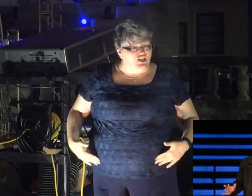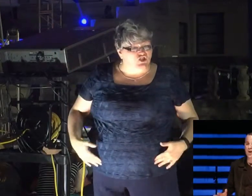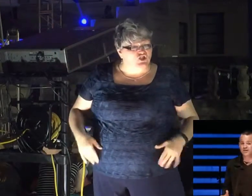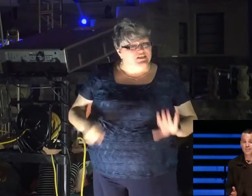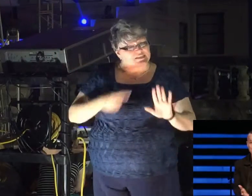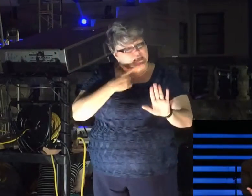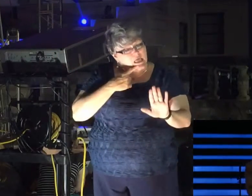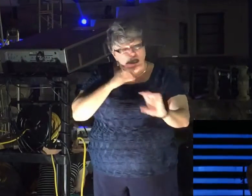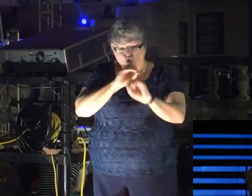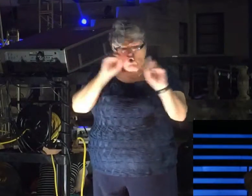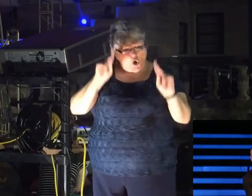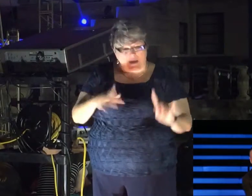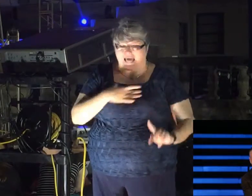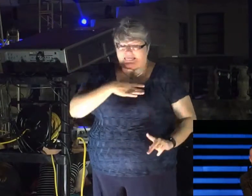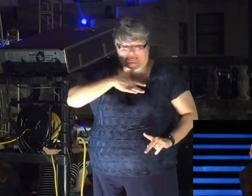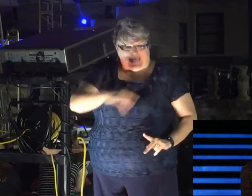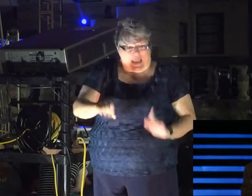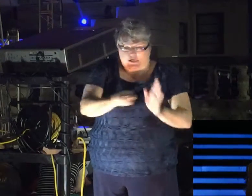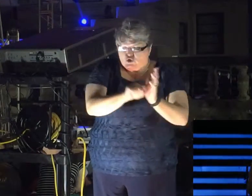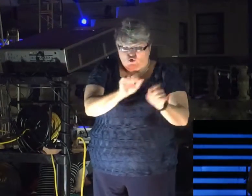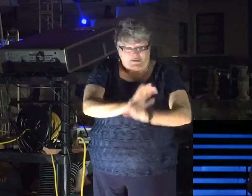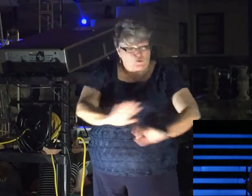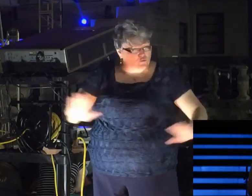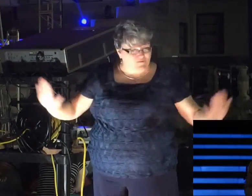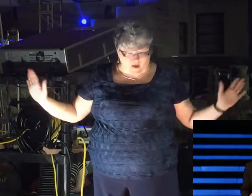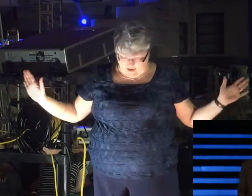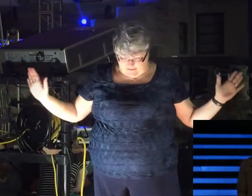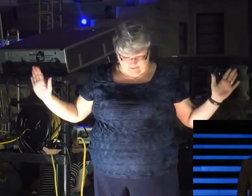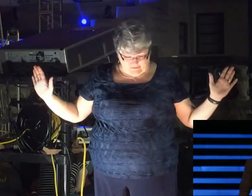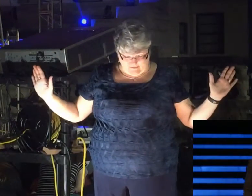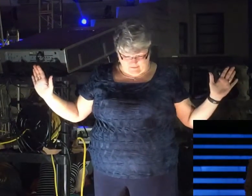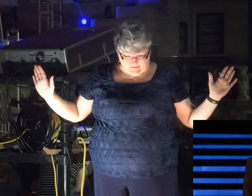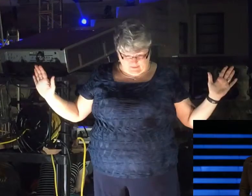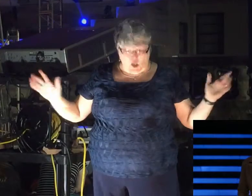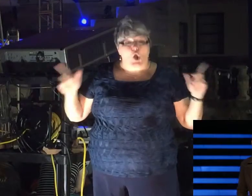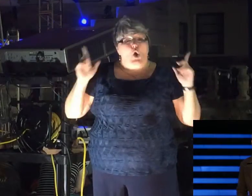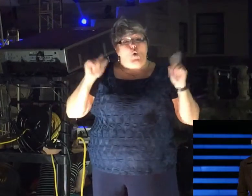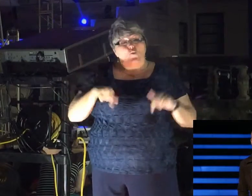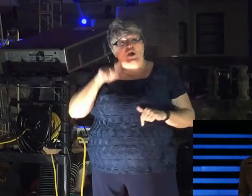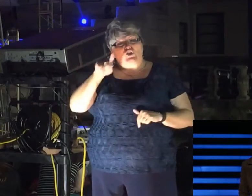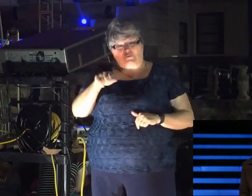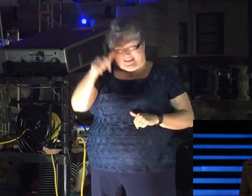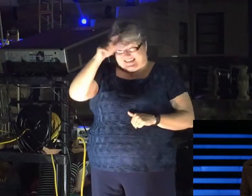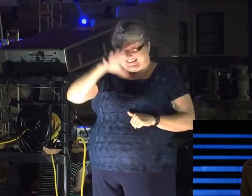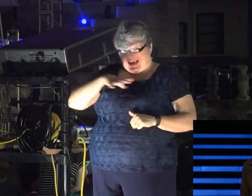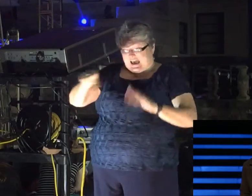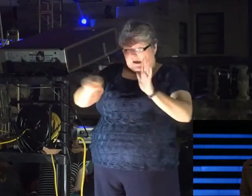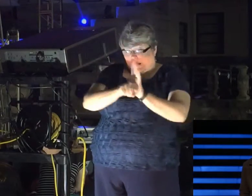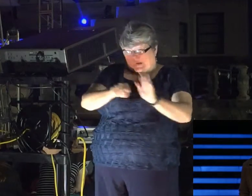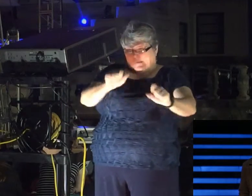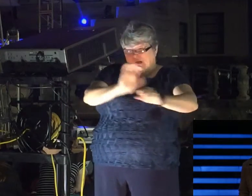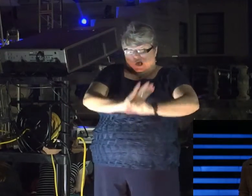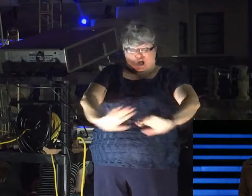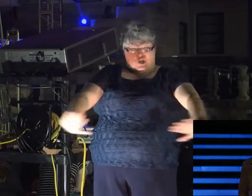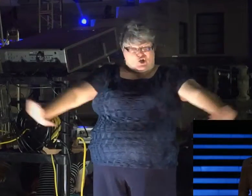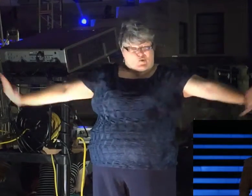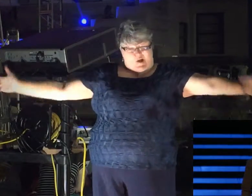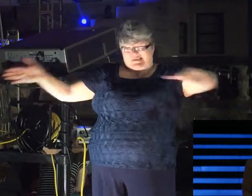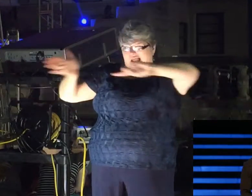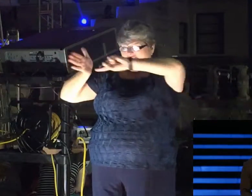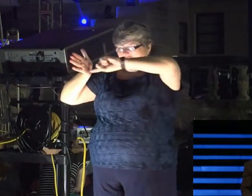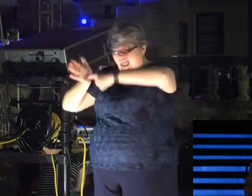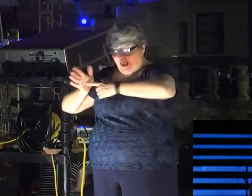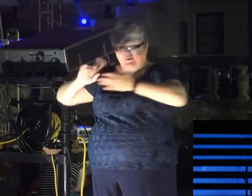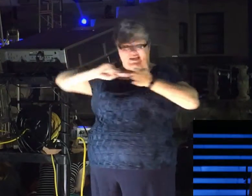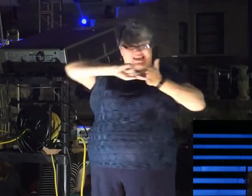your flesh, he said, no one likes to be crucified. He says, when you put a guy on a cross